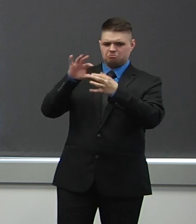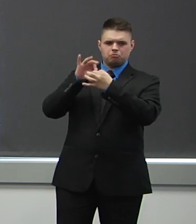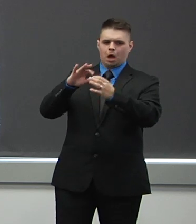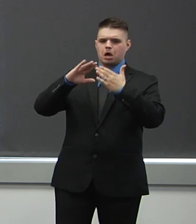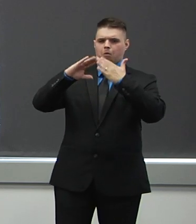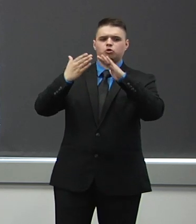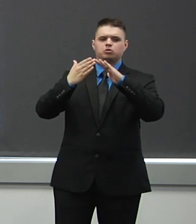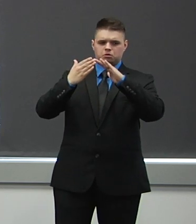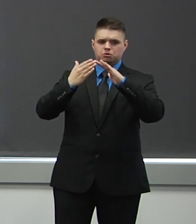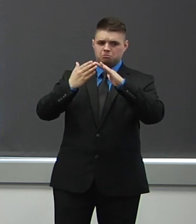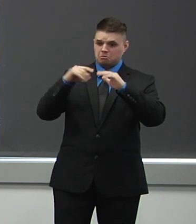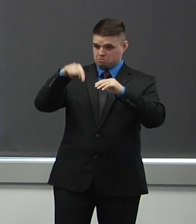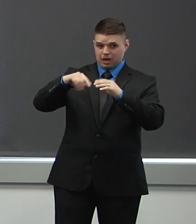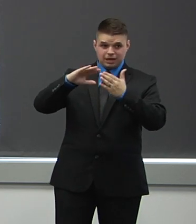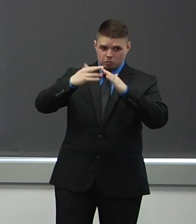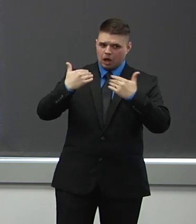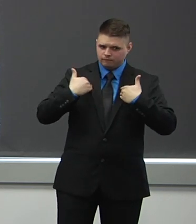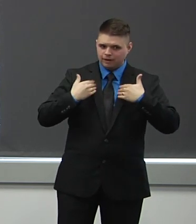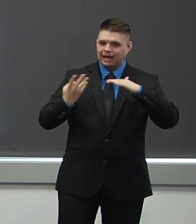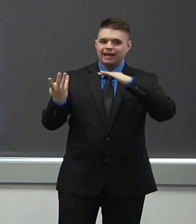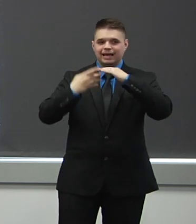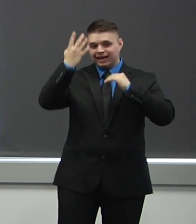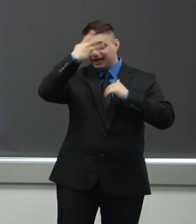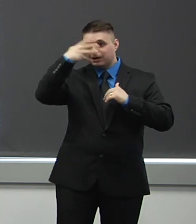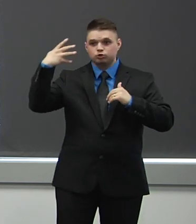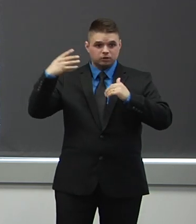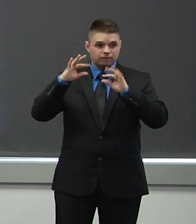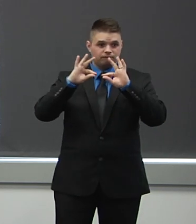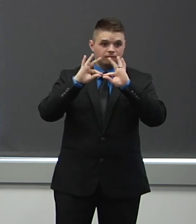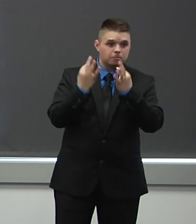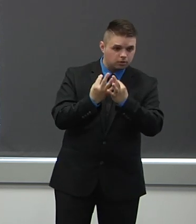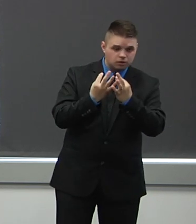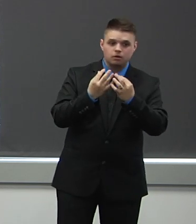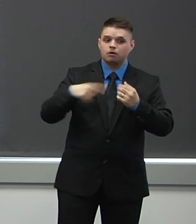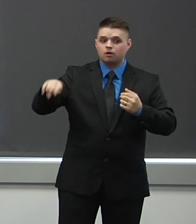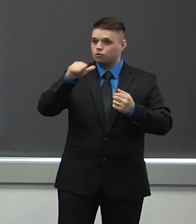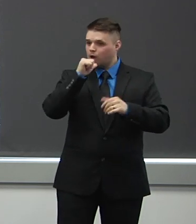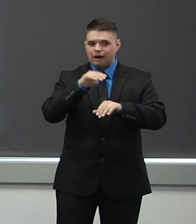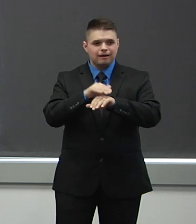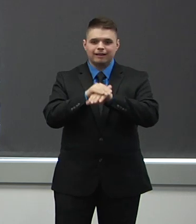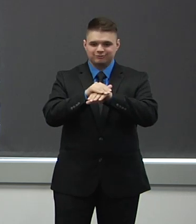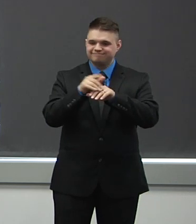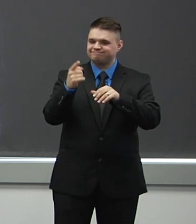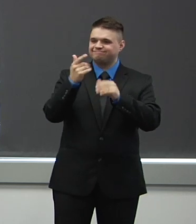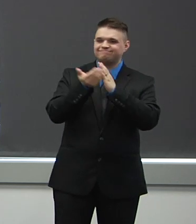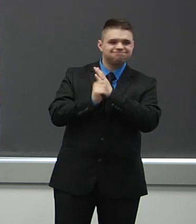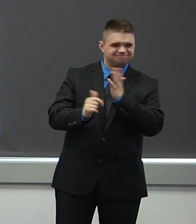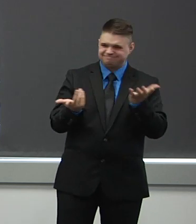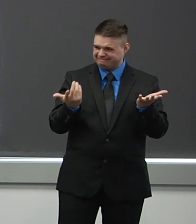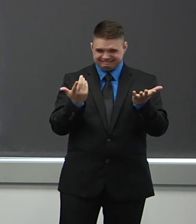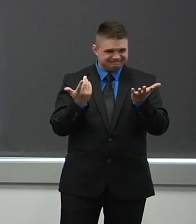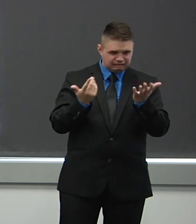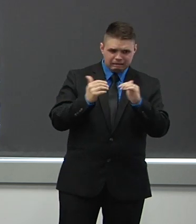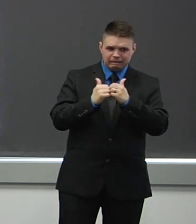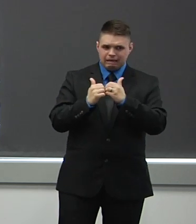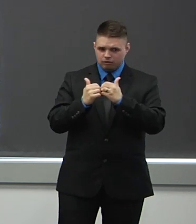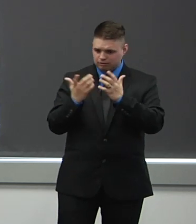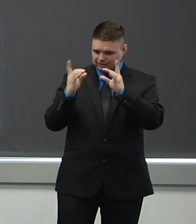families who are not still proficient in English. So how the education department is addressing this